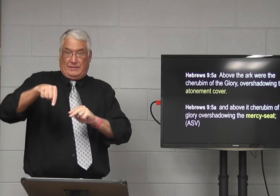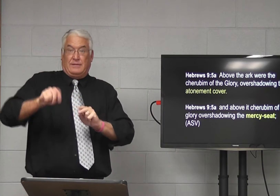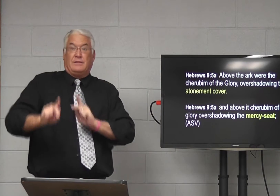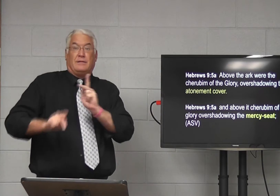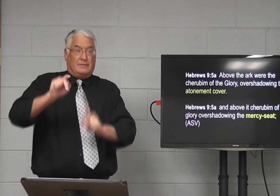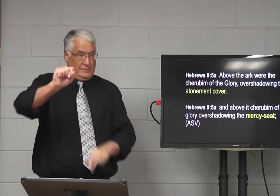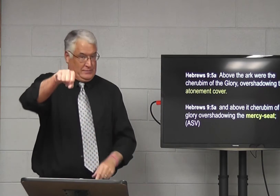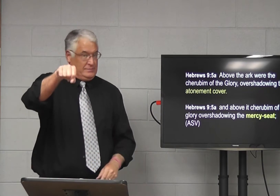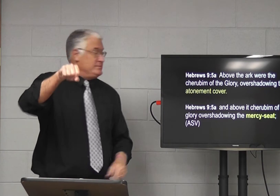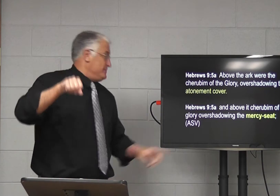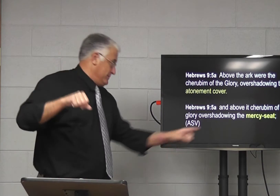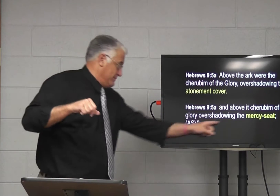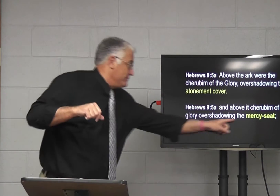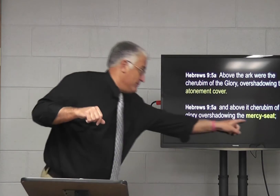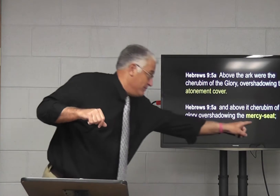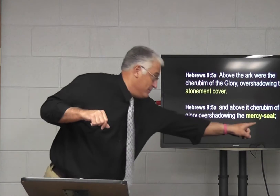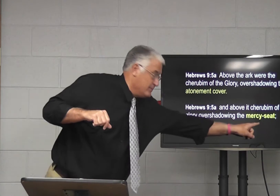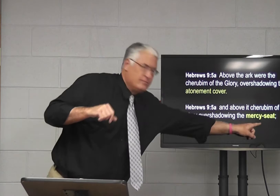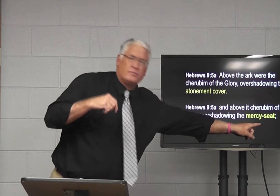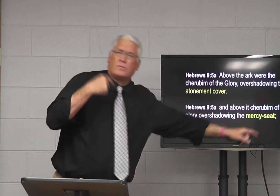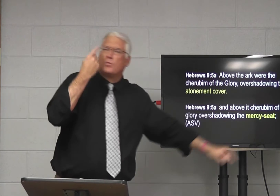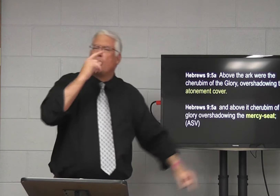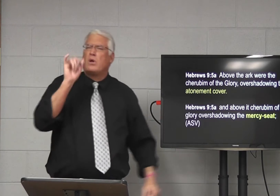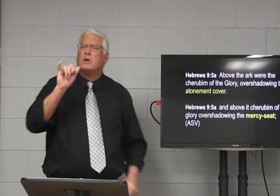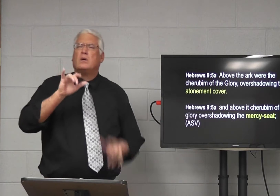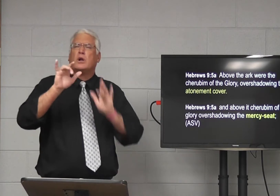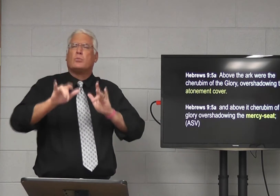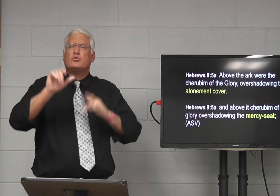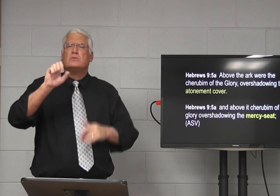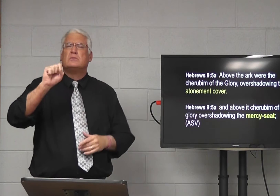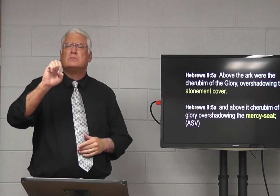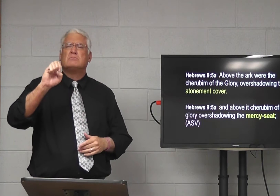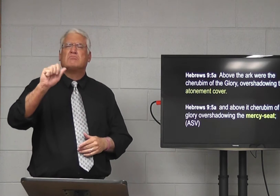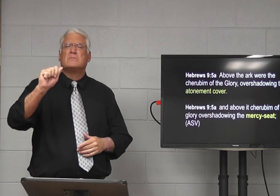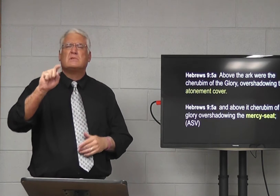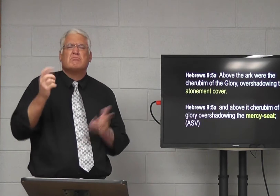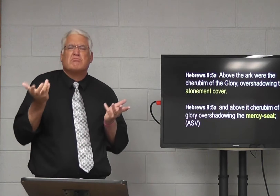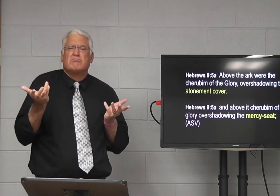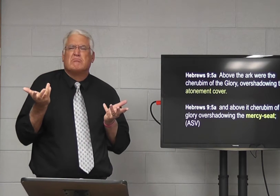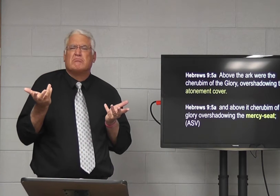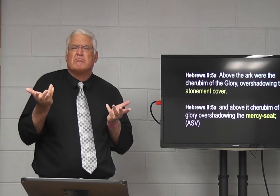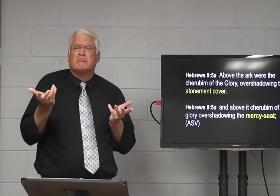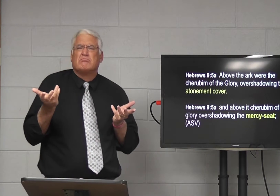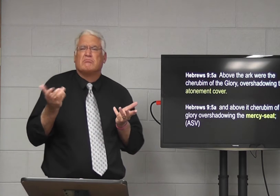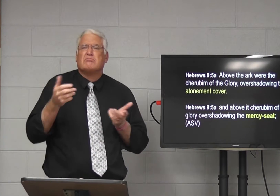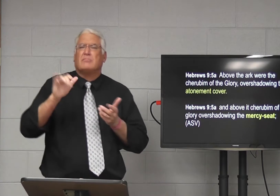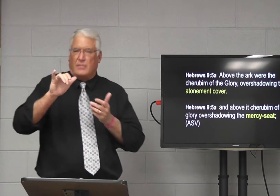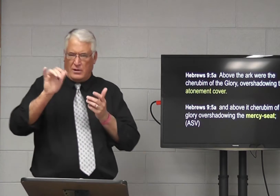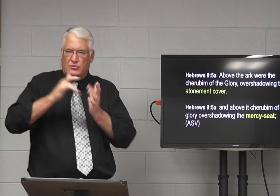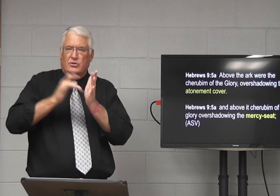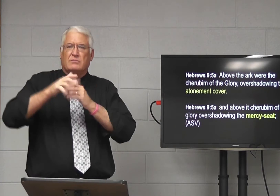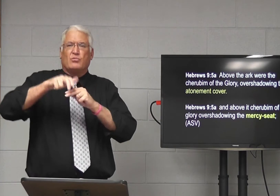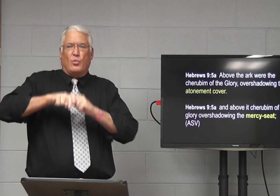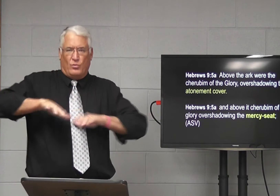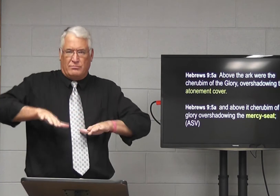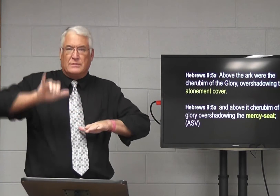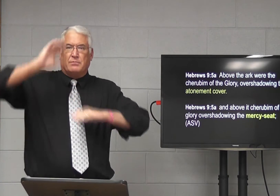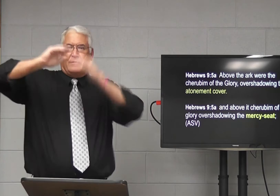Talking about mercy seat for the people. Jessica, say mercy seat. What is that? That